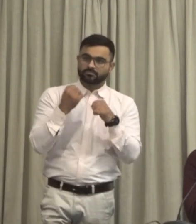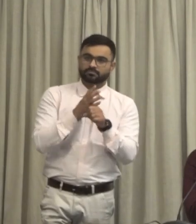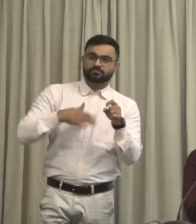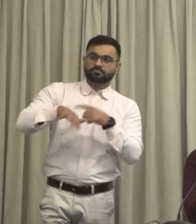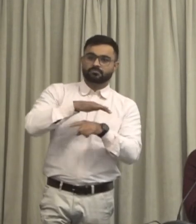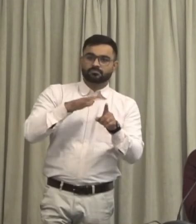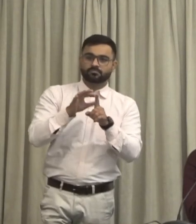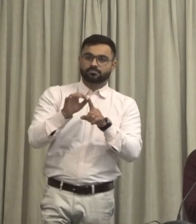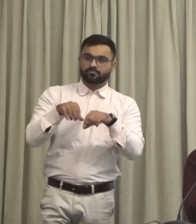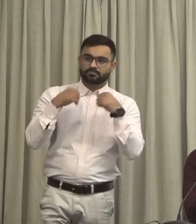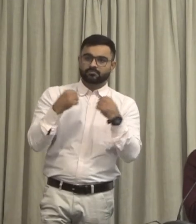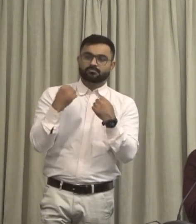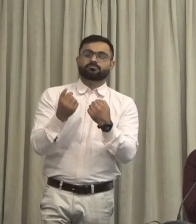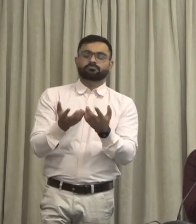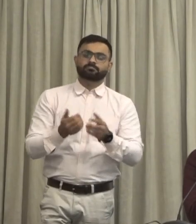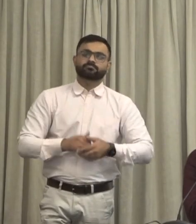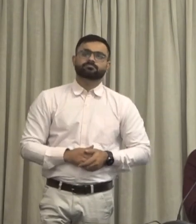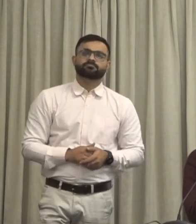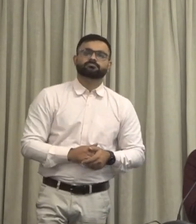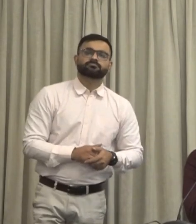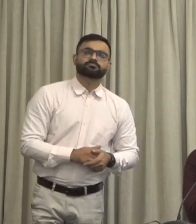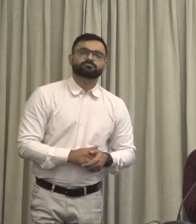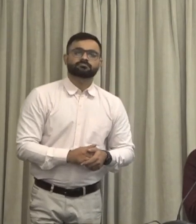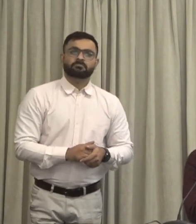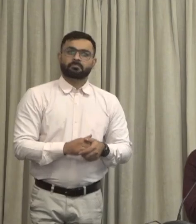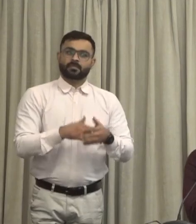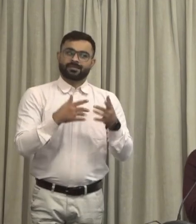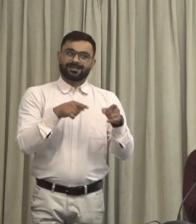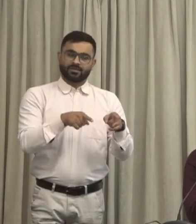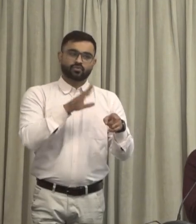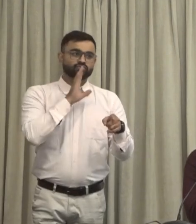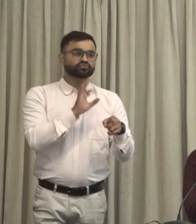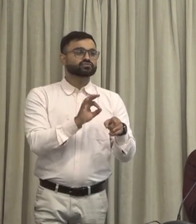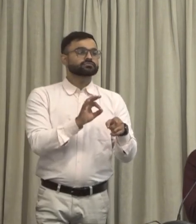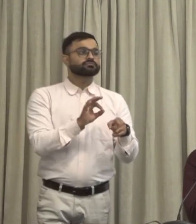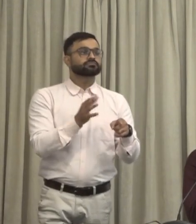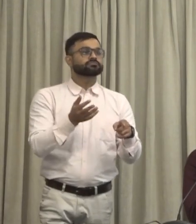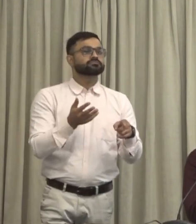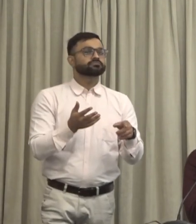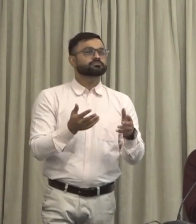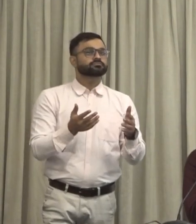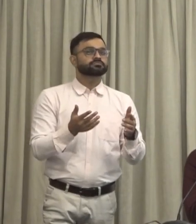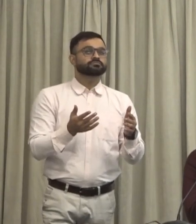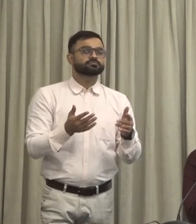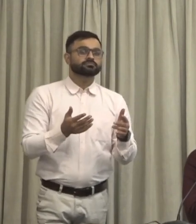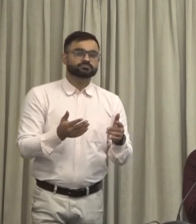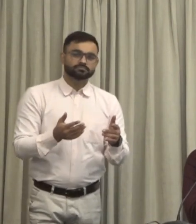you know, it doesn't become actionable. So I think it is due to